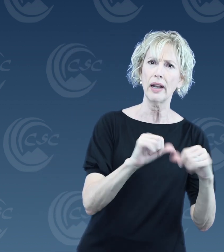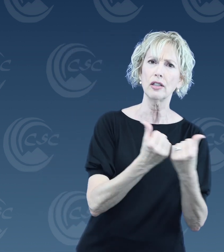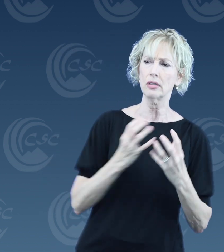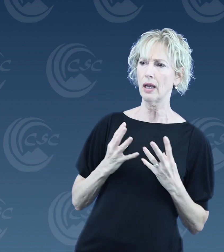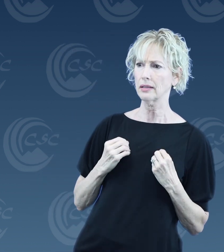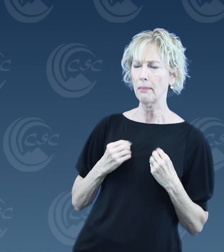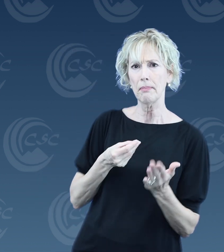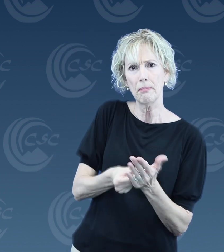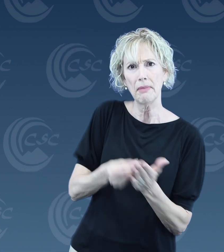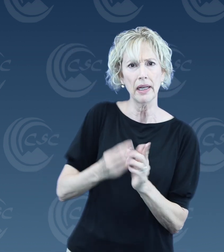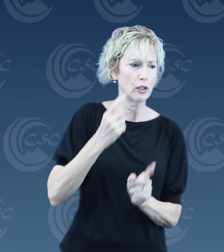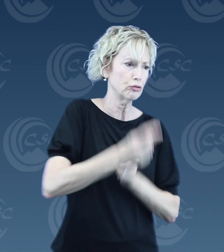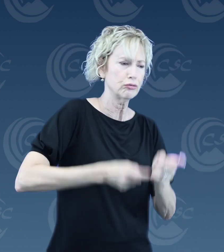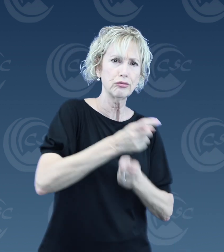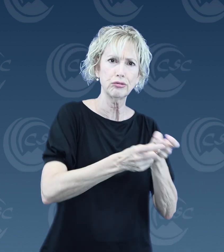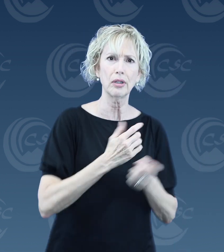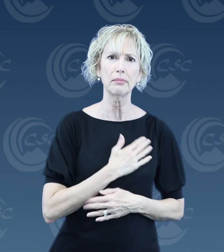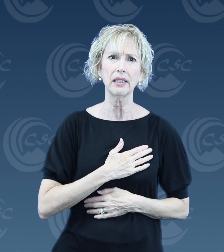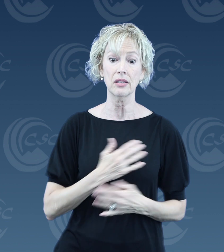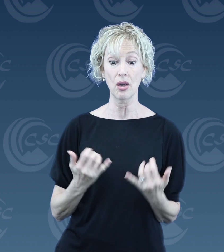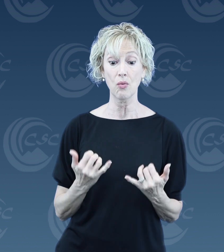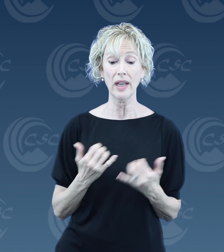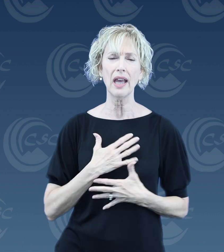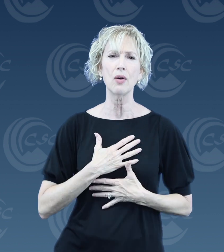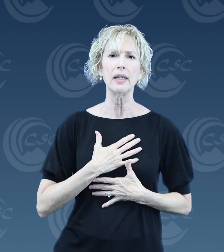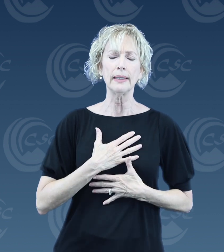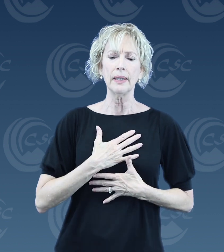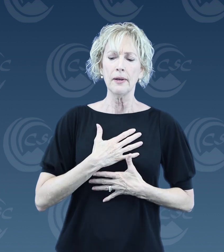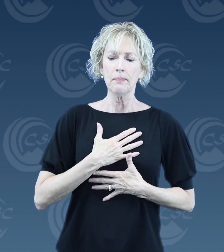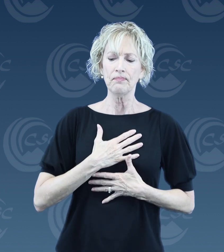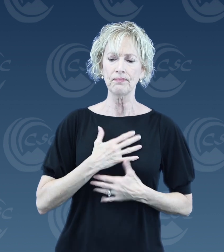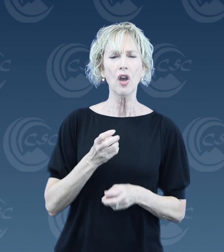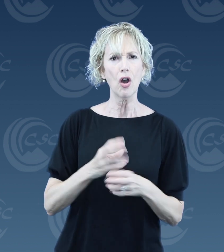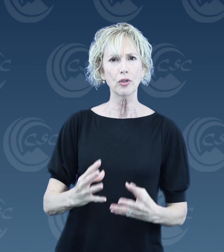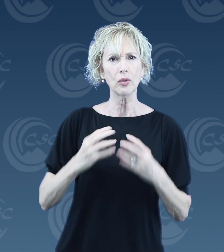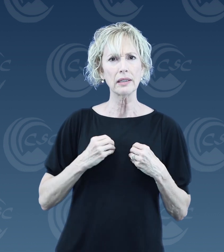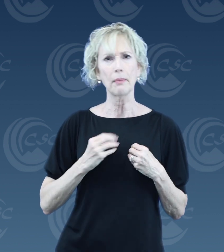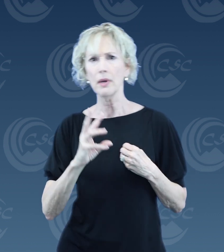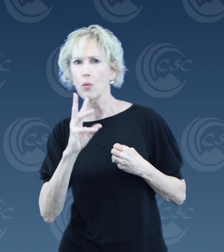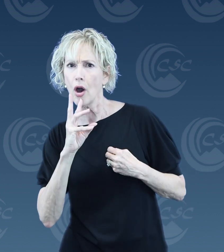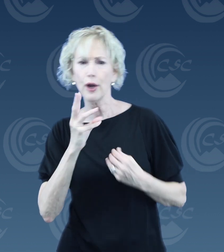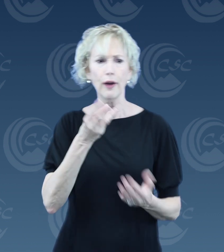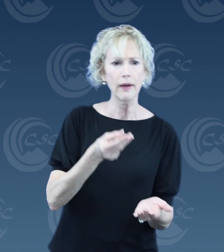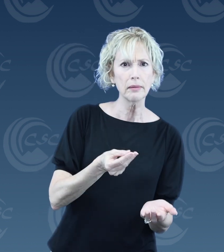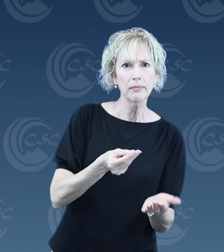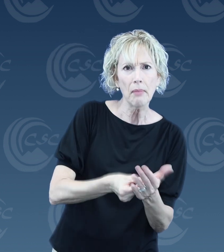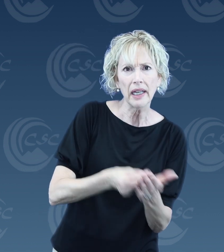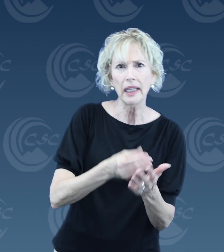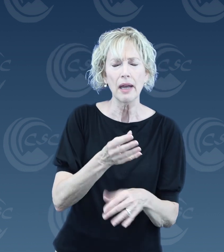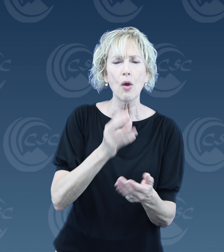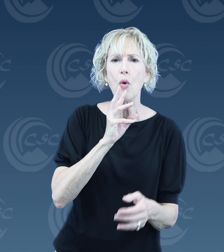are accepting monetary donations. At the moment, it's difficult to accept extra food or water products unless they're